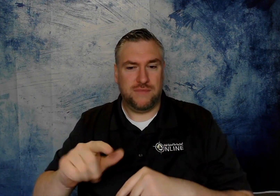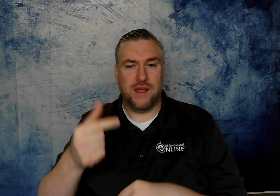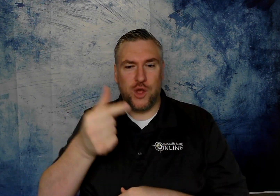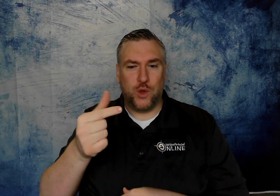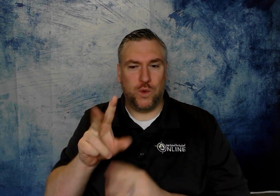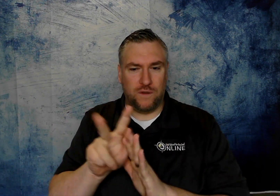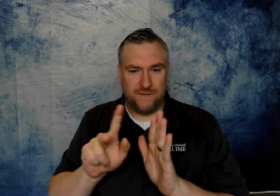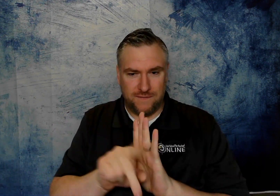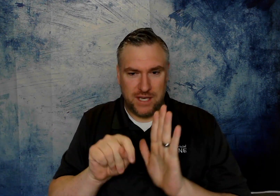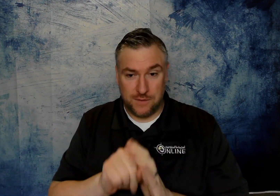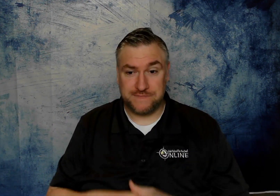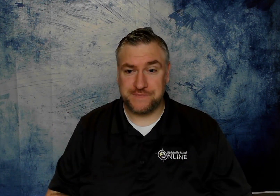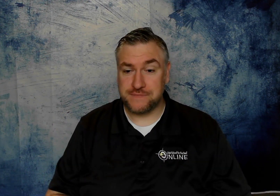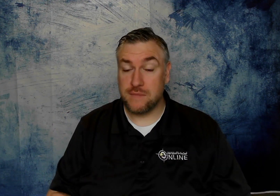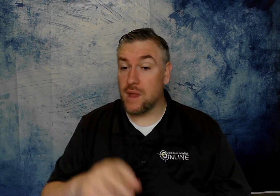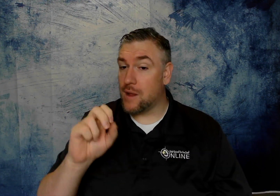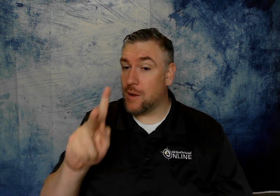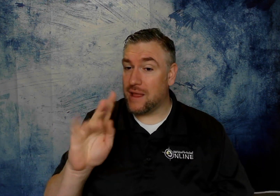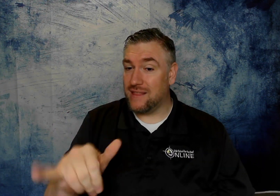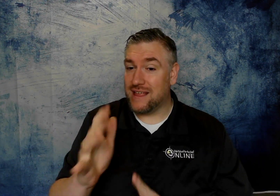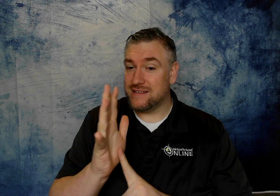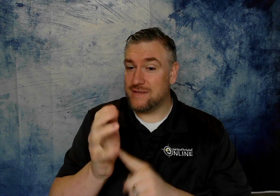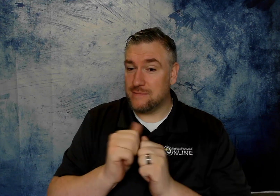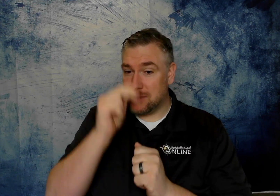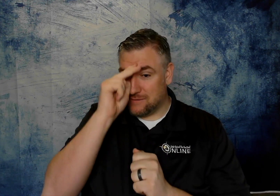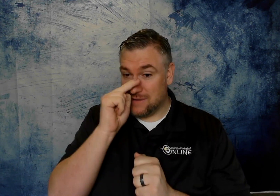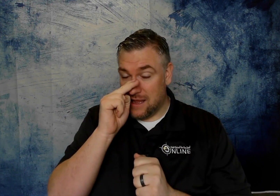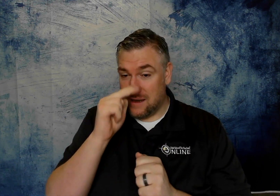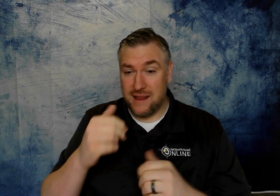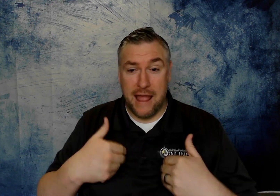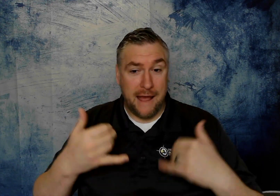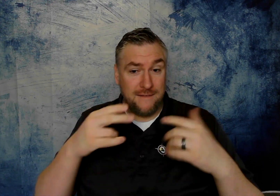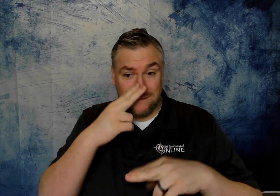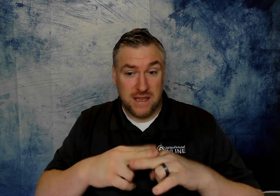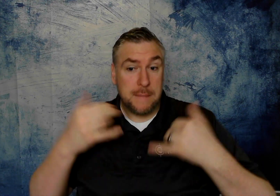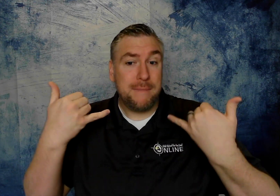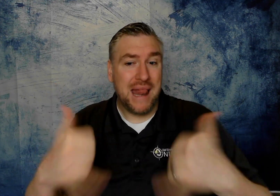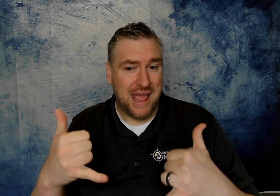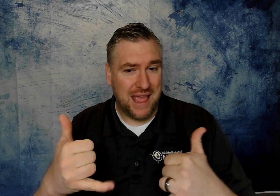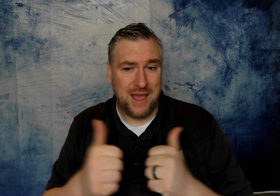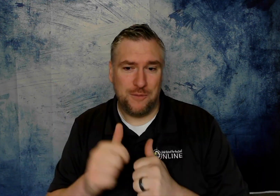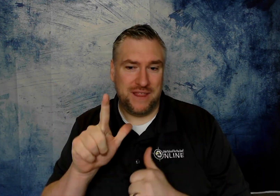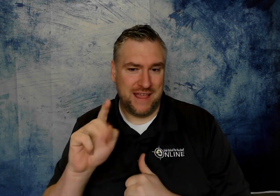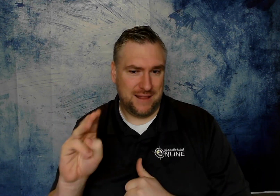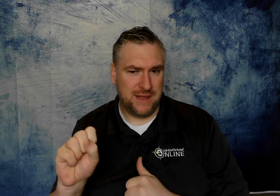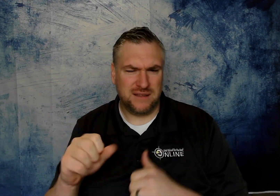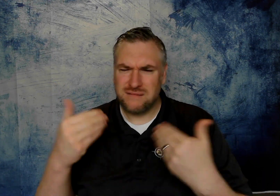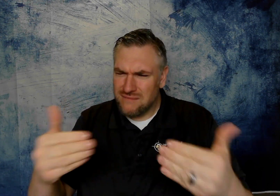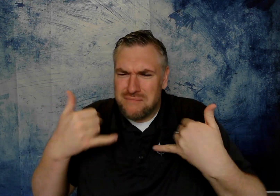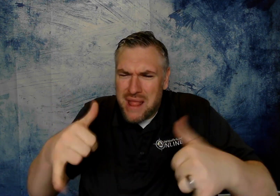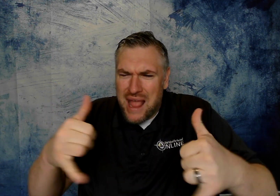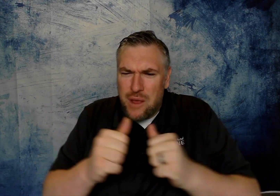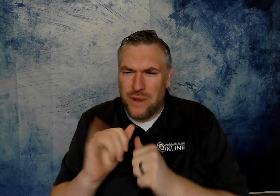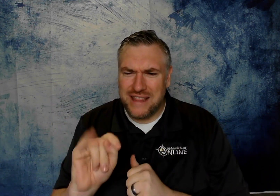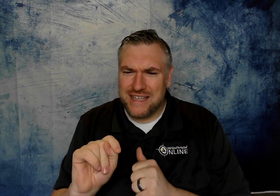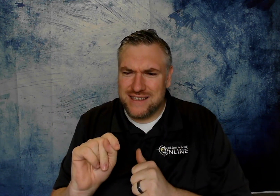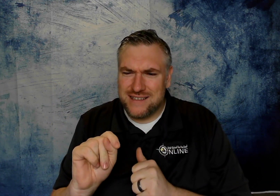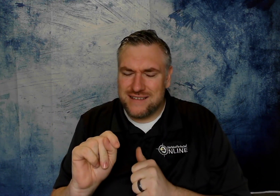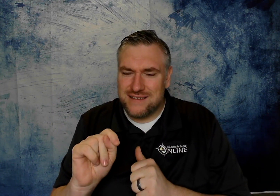embed a Google video. Okay, that's 5 minutes with Nate. Have fun playing with your LMS. Because go ahead and play with